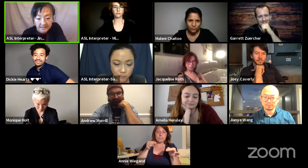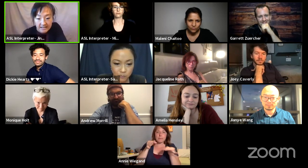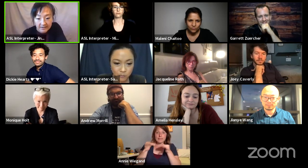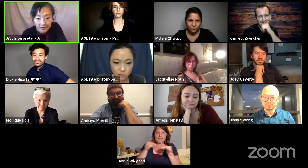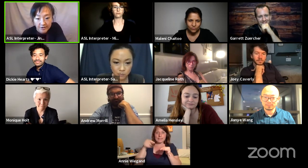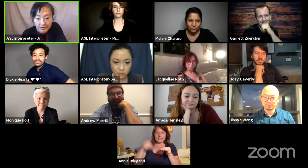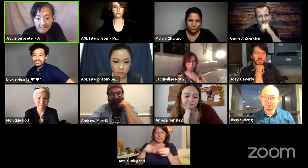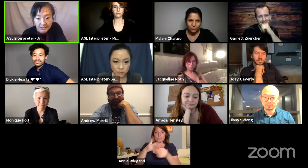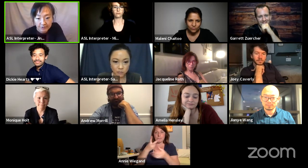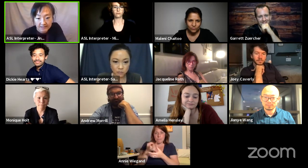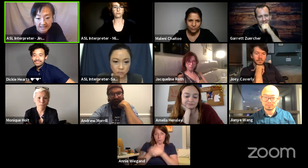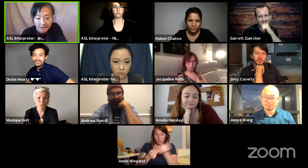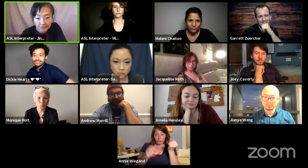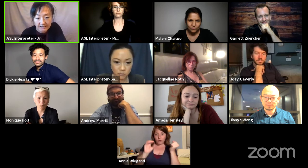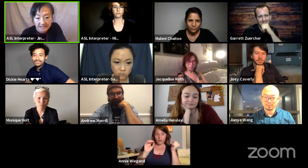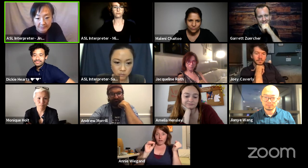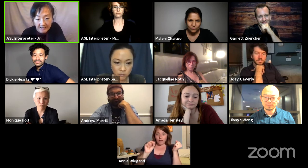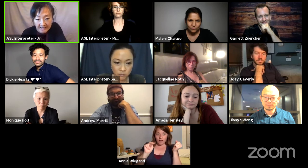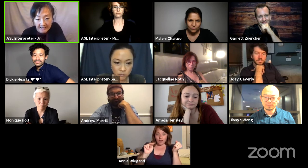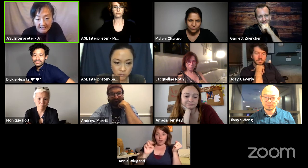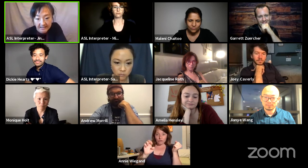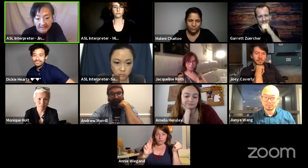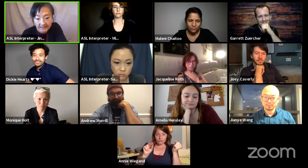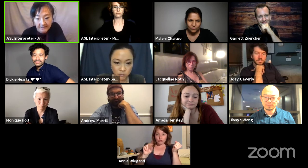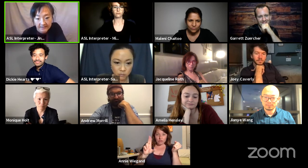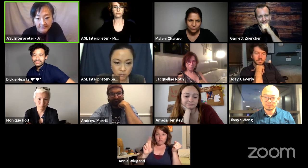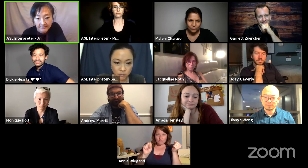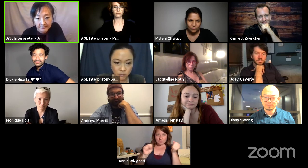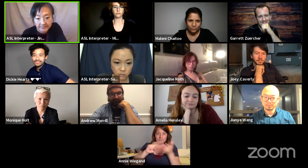for the notes that she would send you in explaining